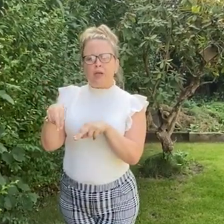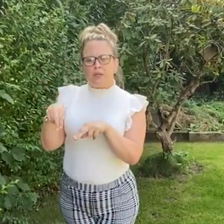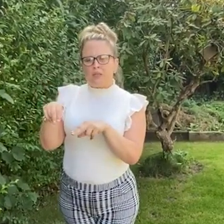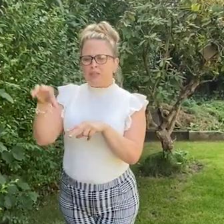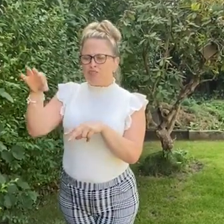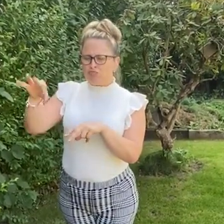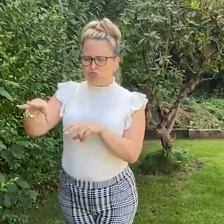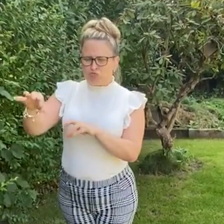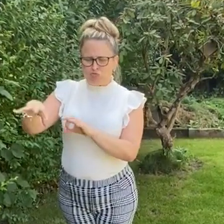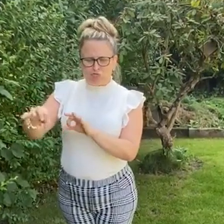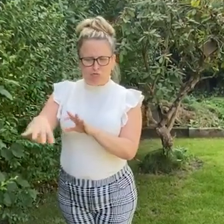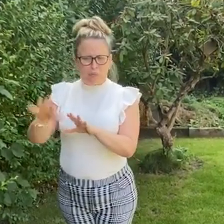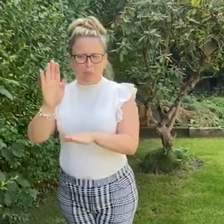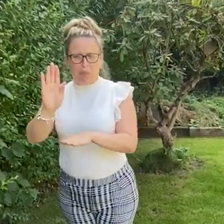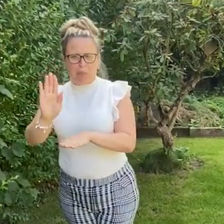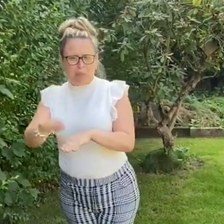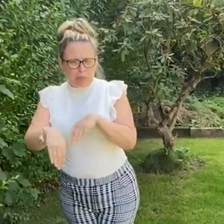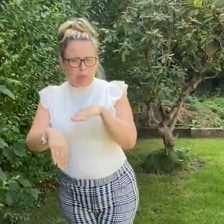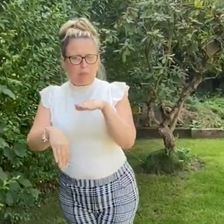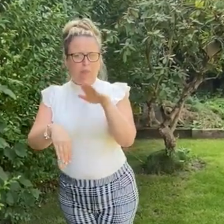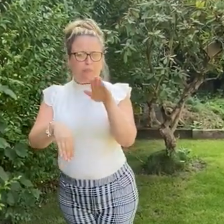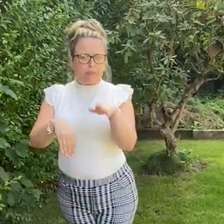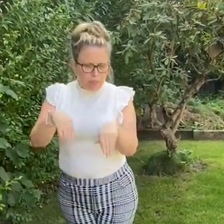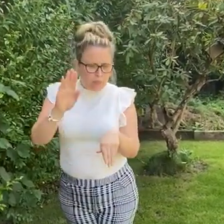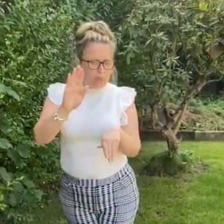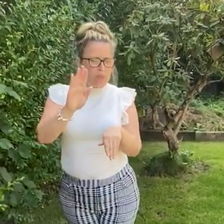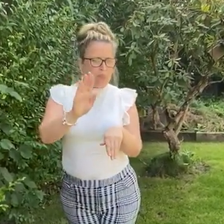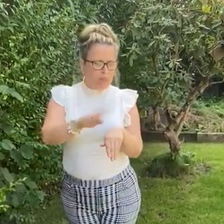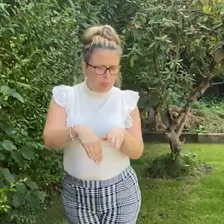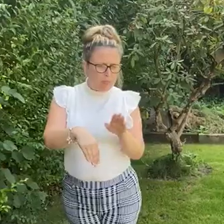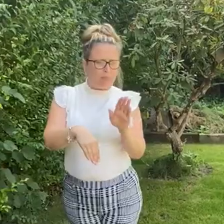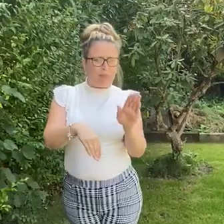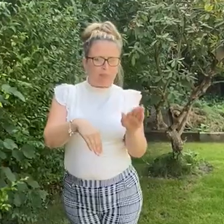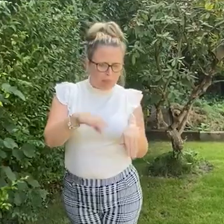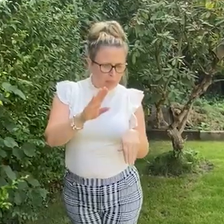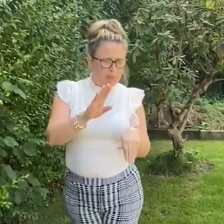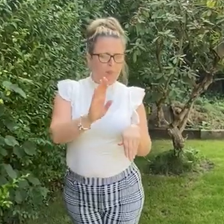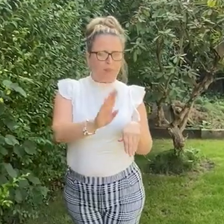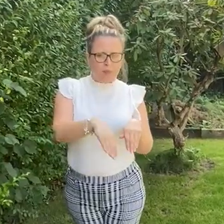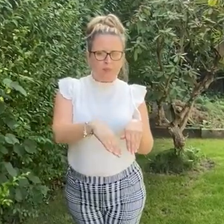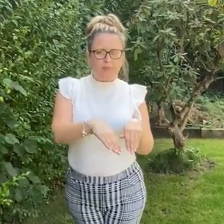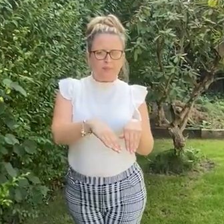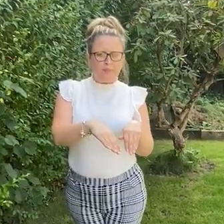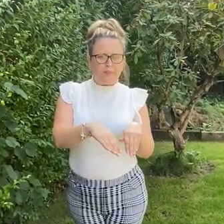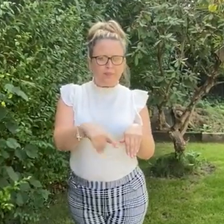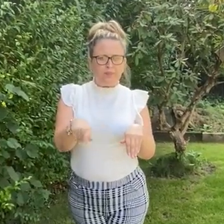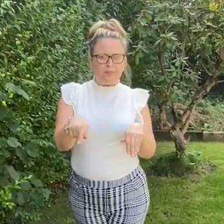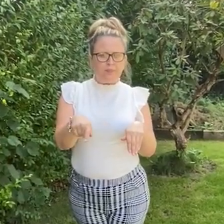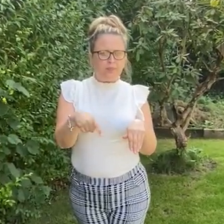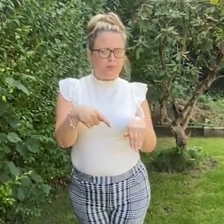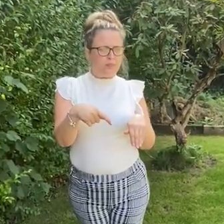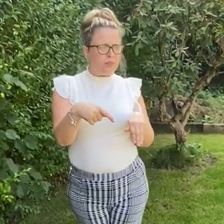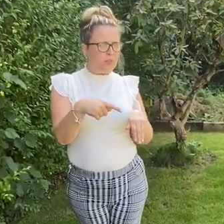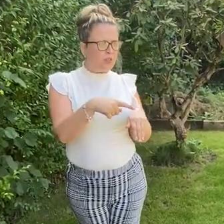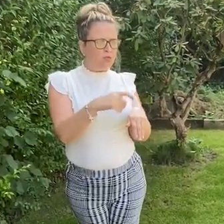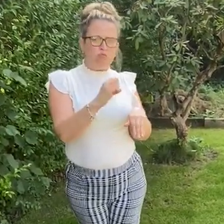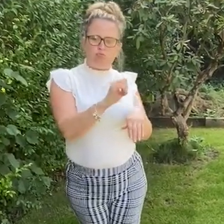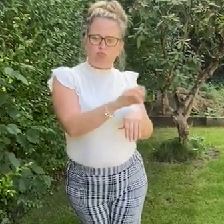it squelched as it strode from the ditch. And it said to the dragon, Buzz off! That's my